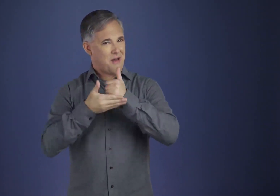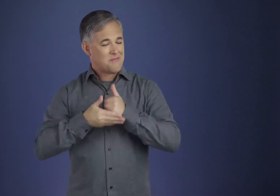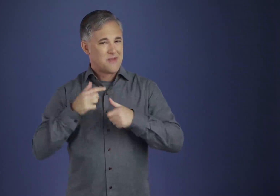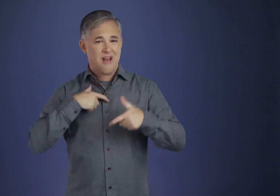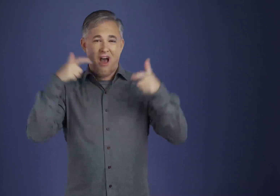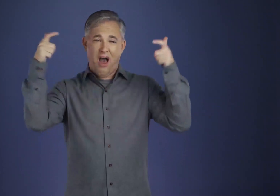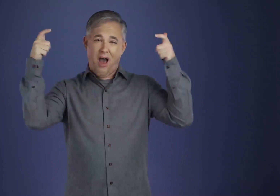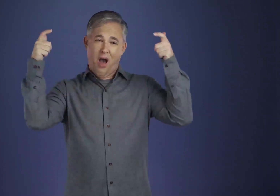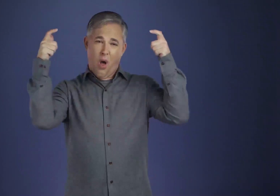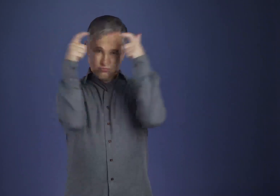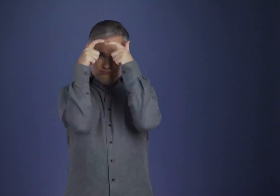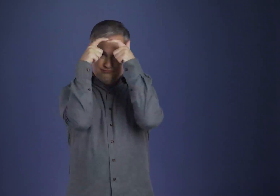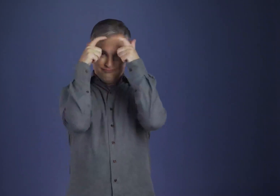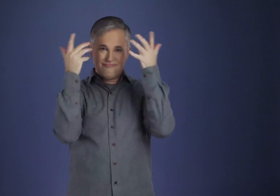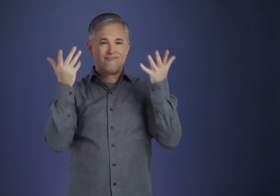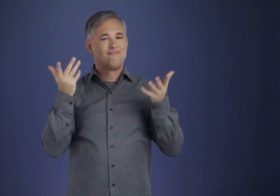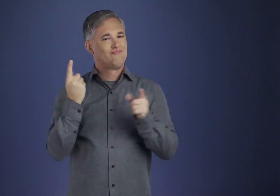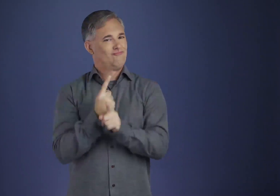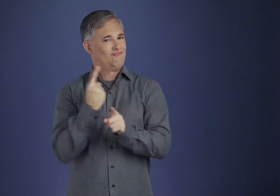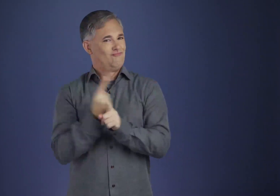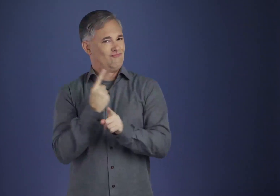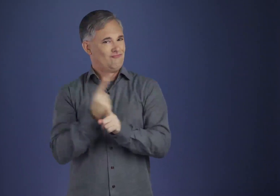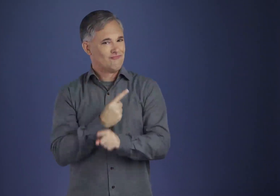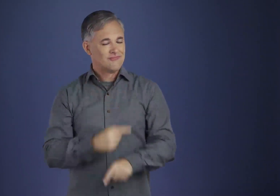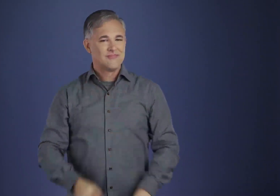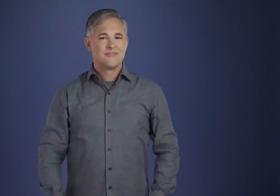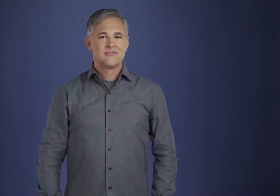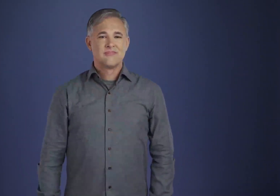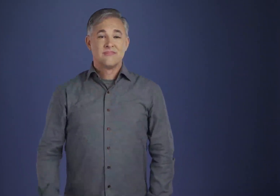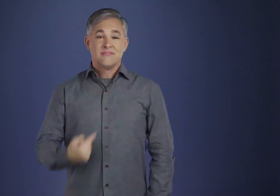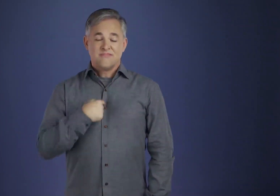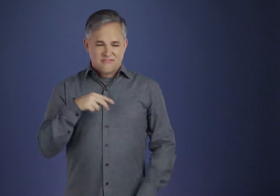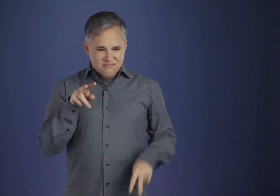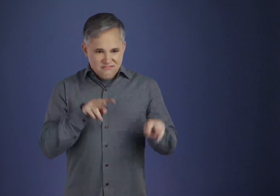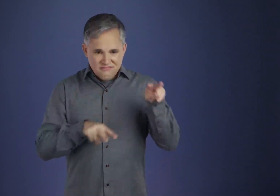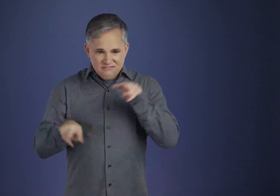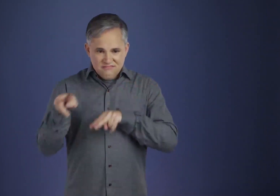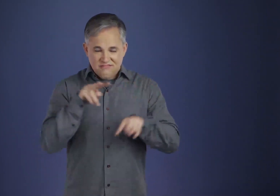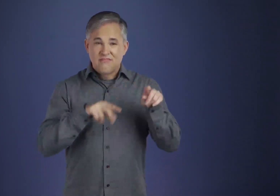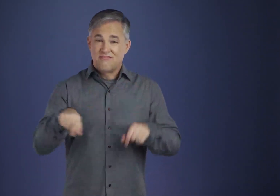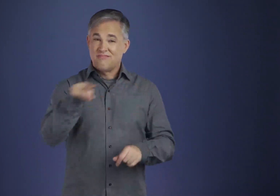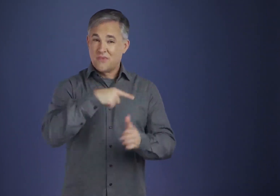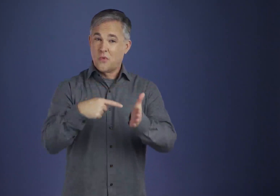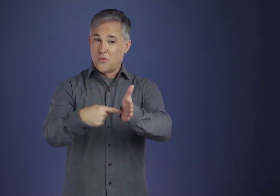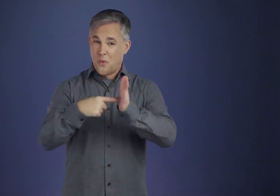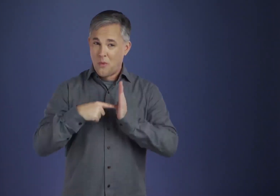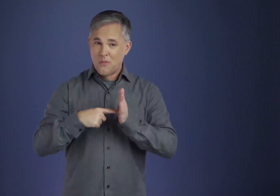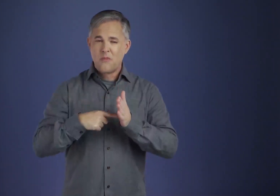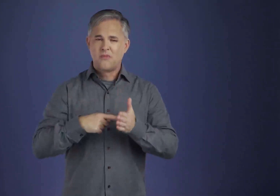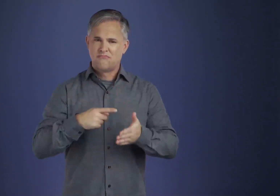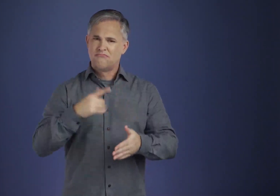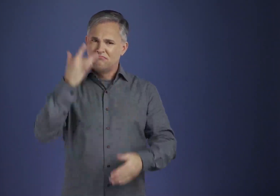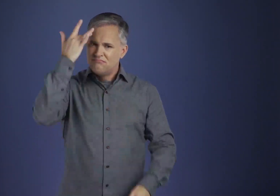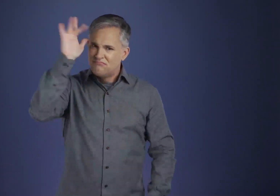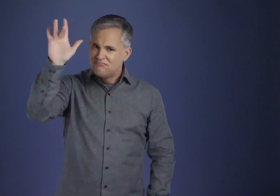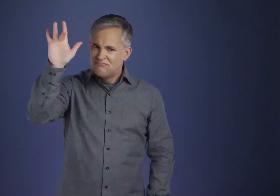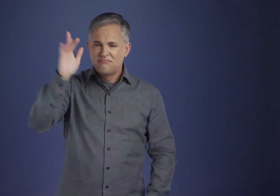By their example, they showed us that humility and intellect could be compatible, provided we placed